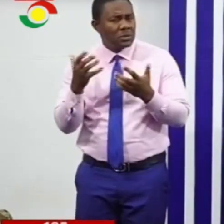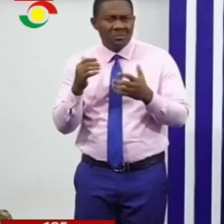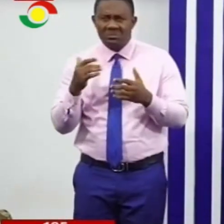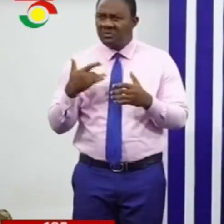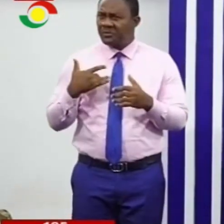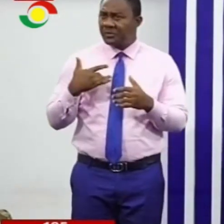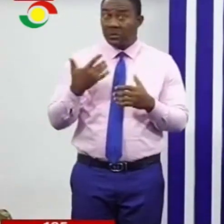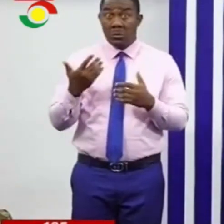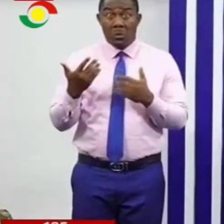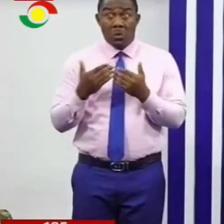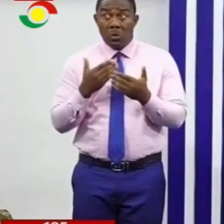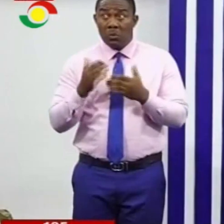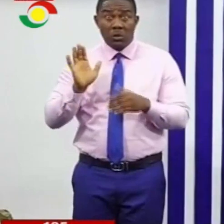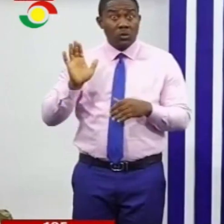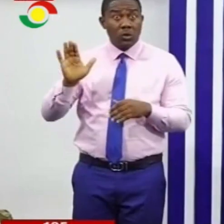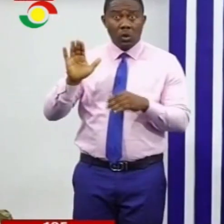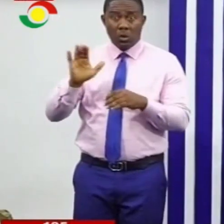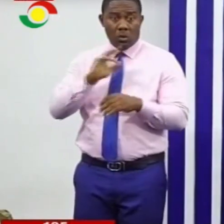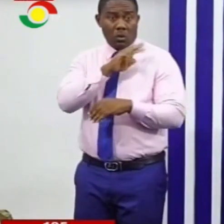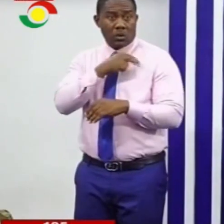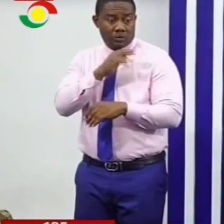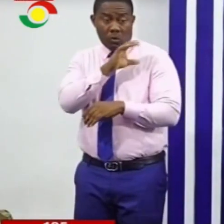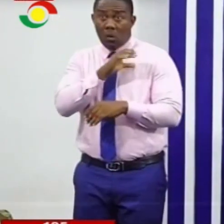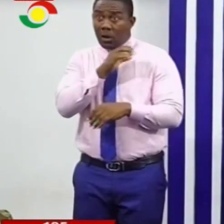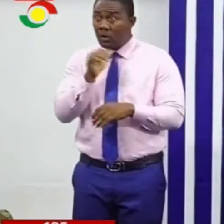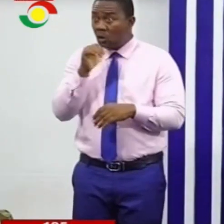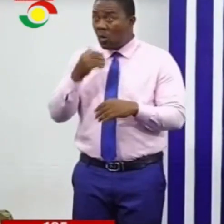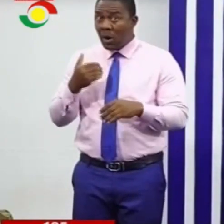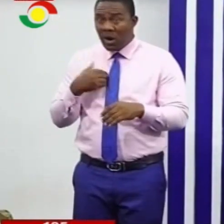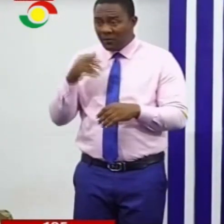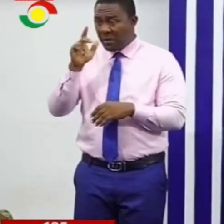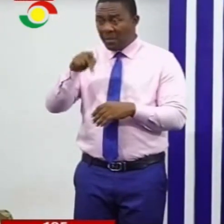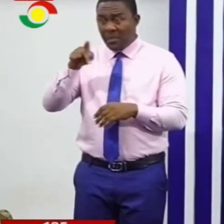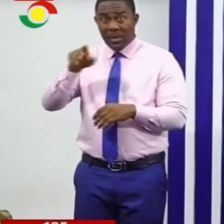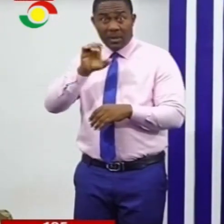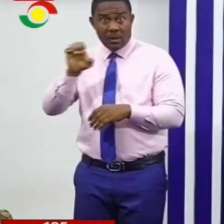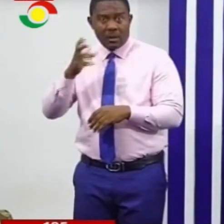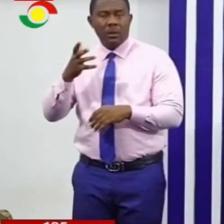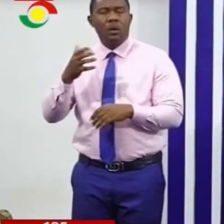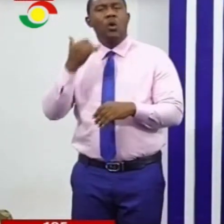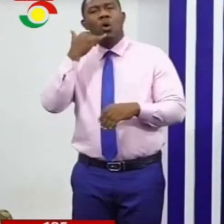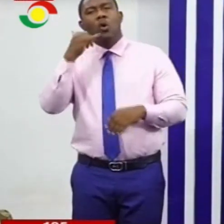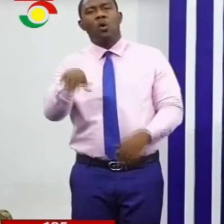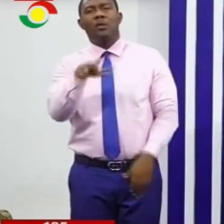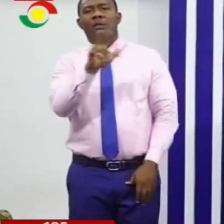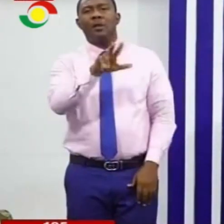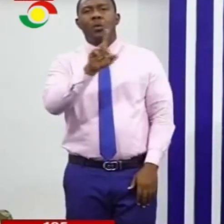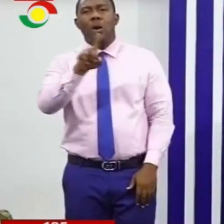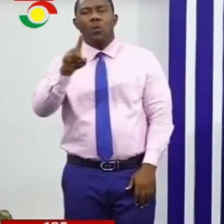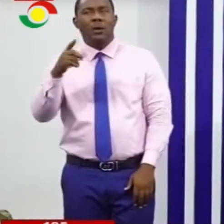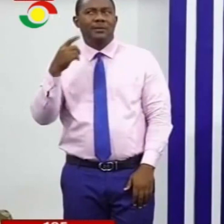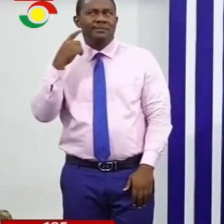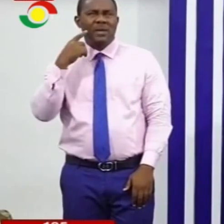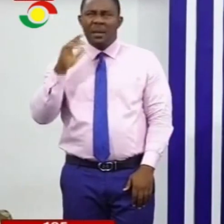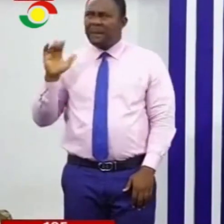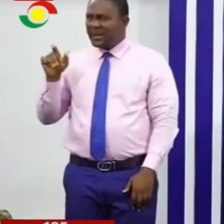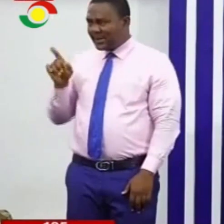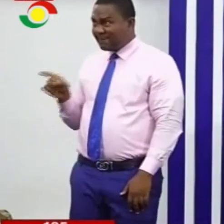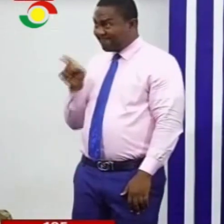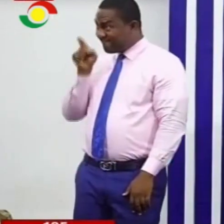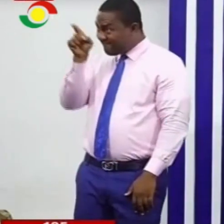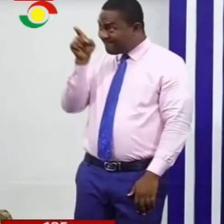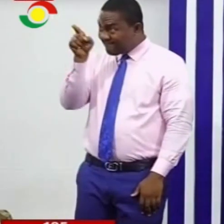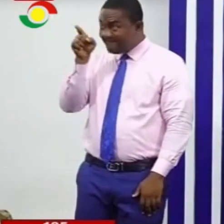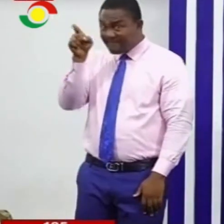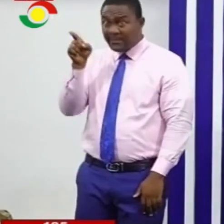PPE in your health facility, you can give us a call on 311. And then we can feedback to those who are distributing. If it's locked up at the